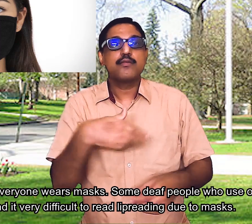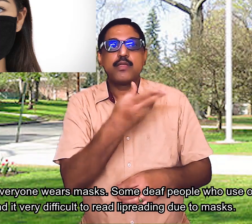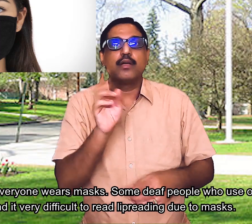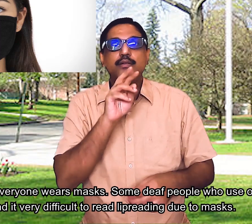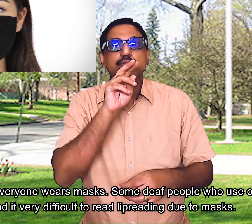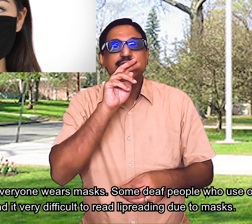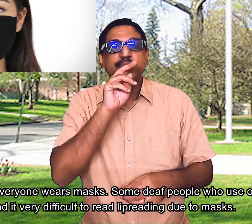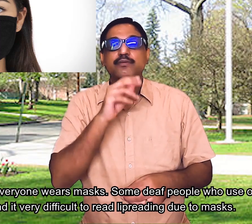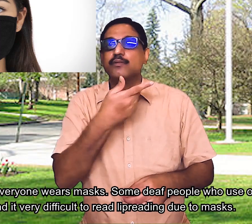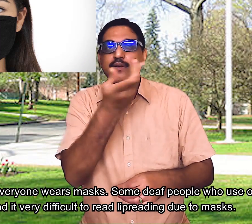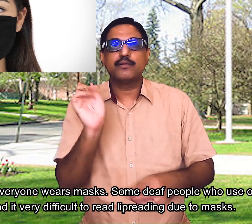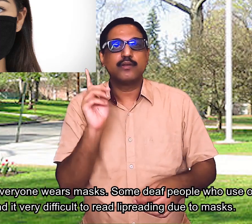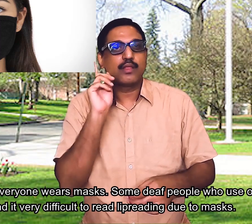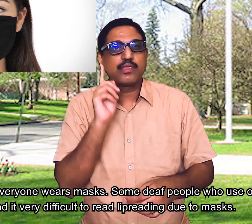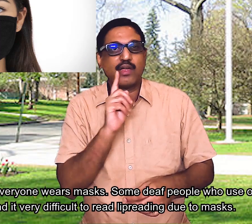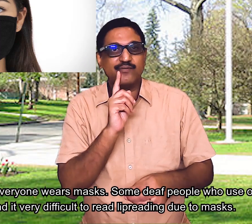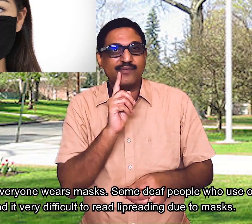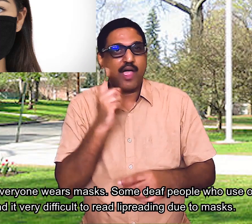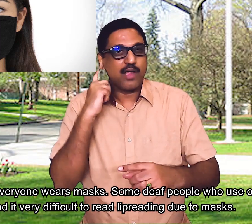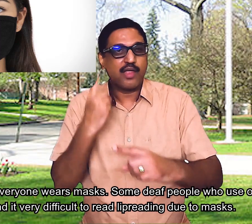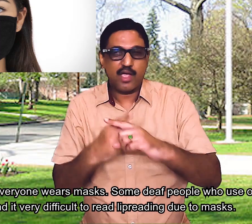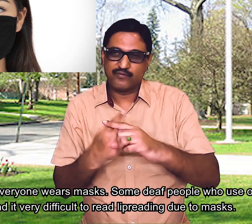very difficult to read lip reading due to masks.